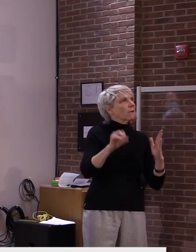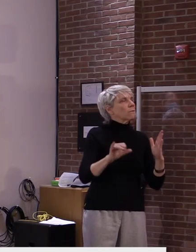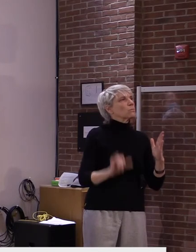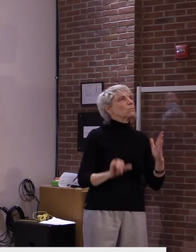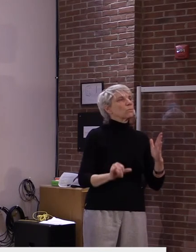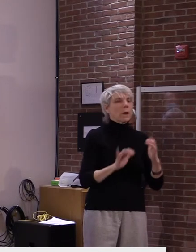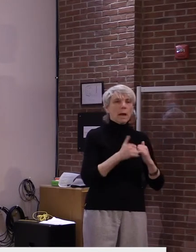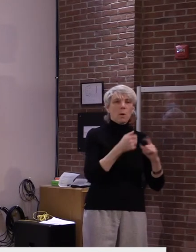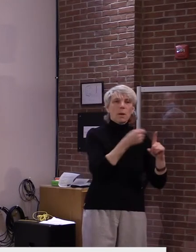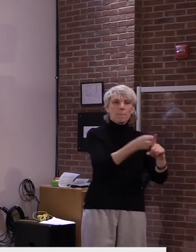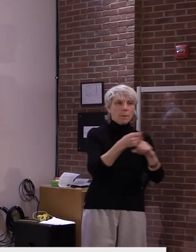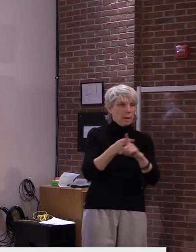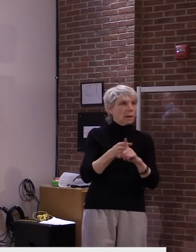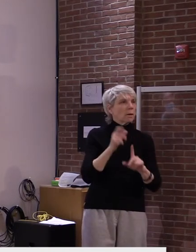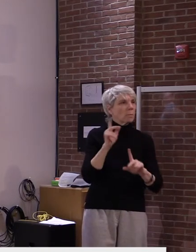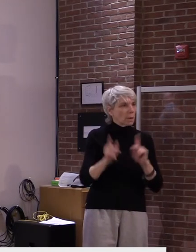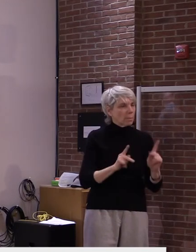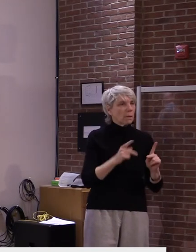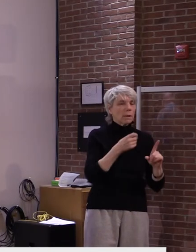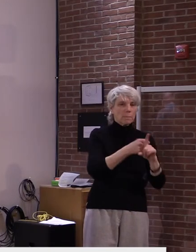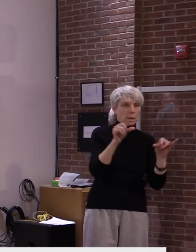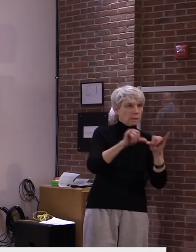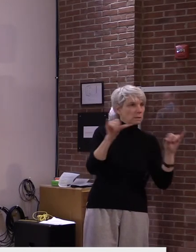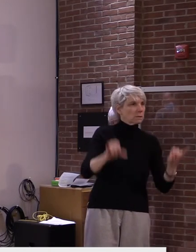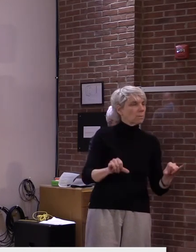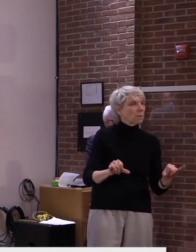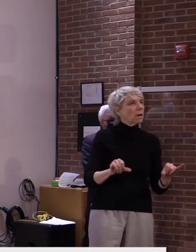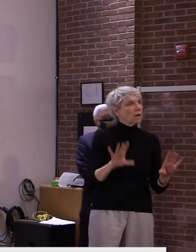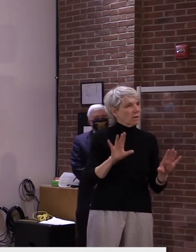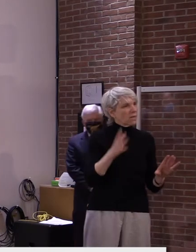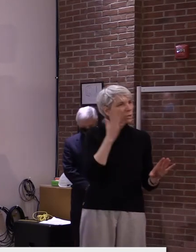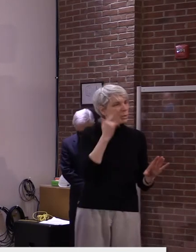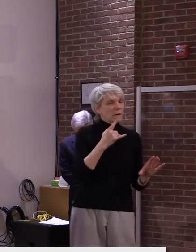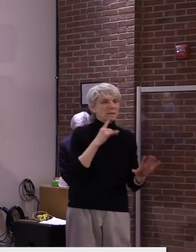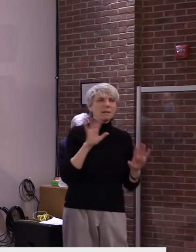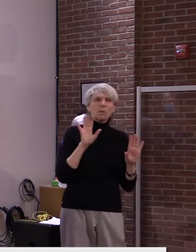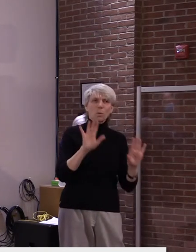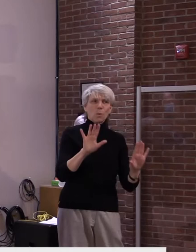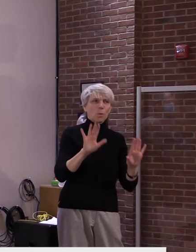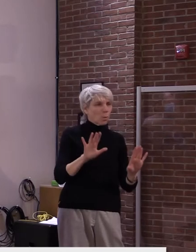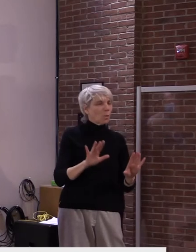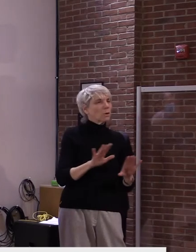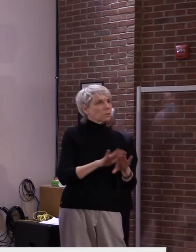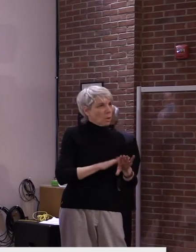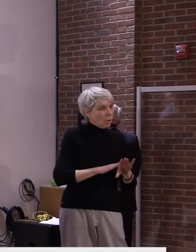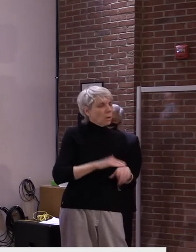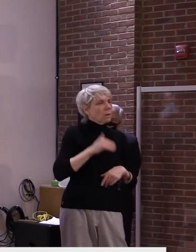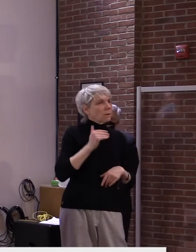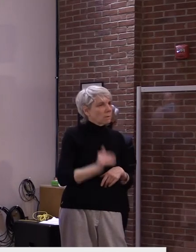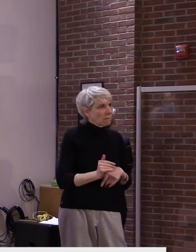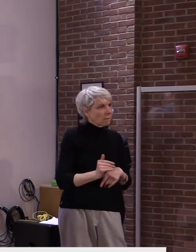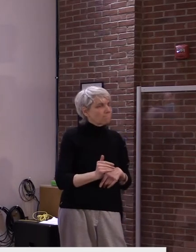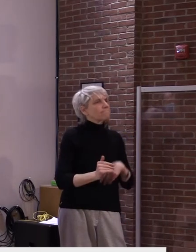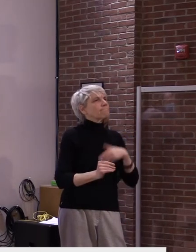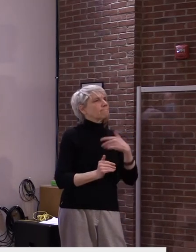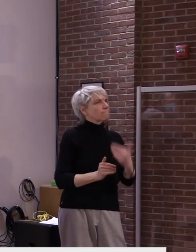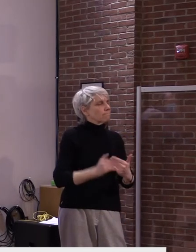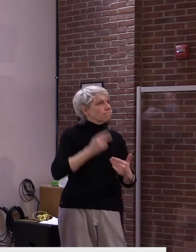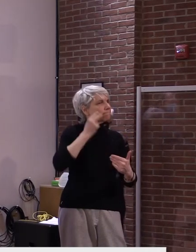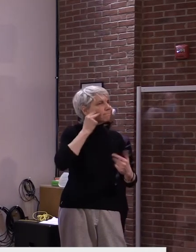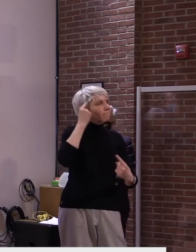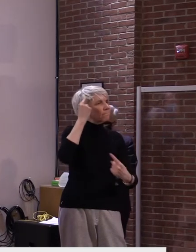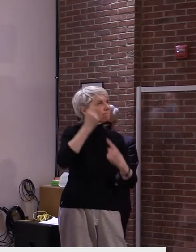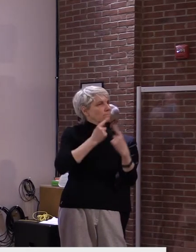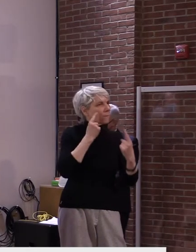make sure, again, as I said, better walk before we run. Let's not get into this too quickly. And this isn't a